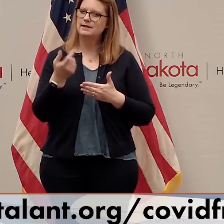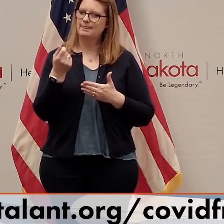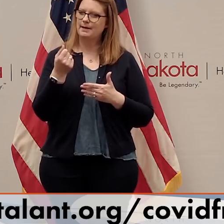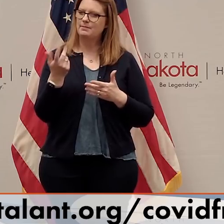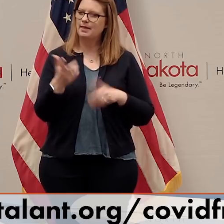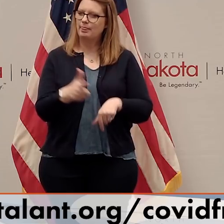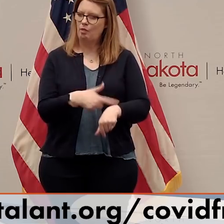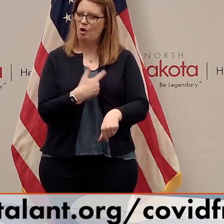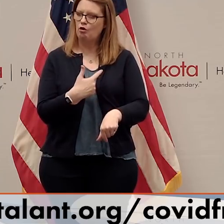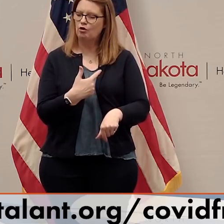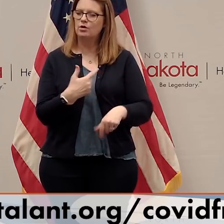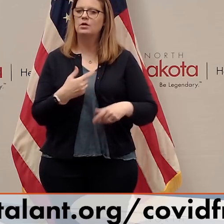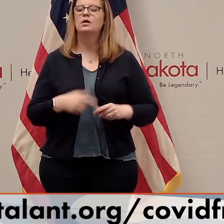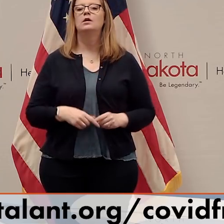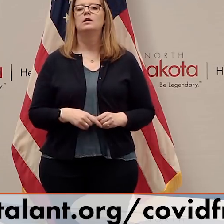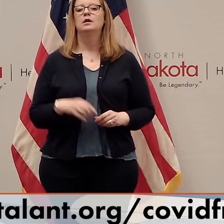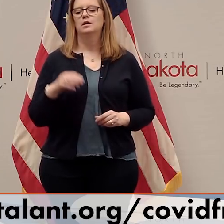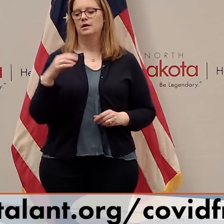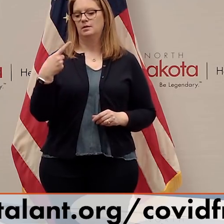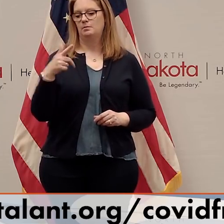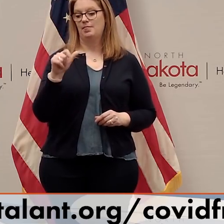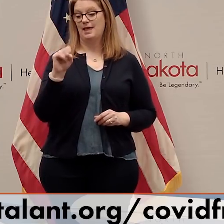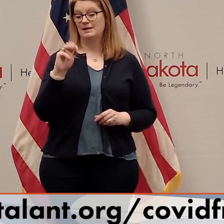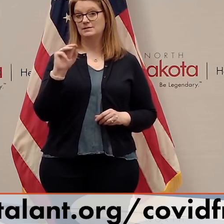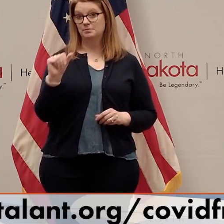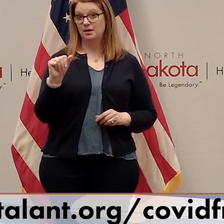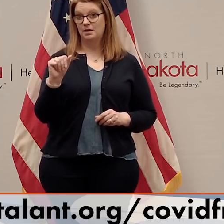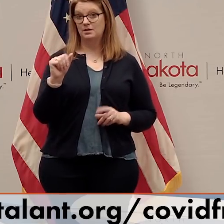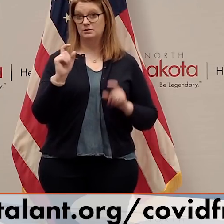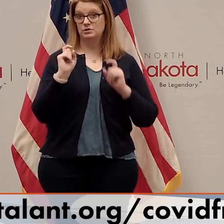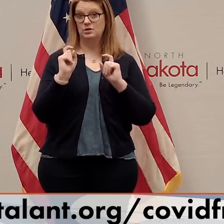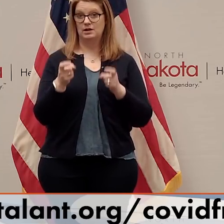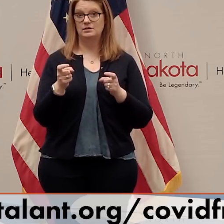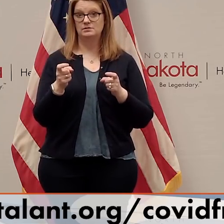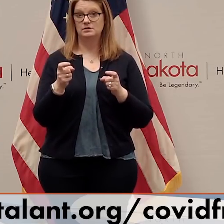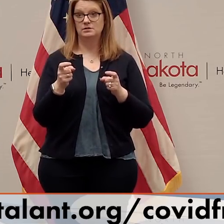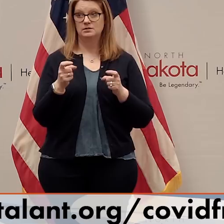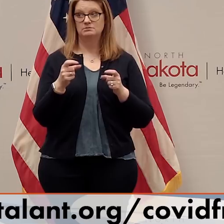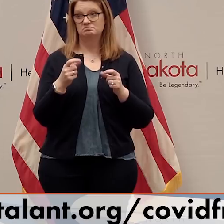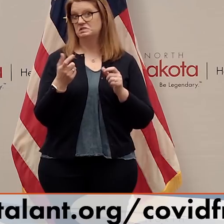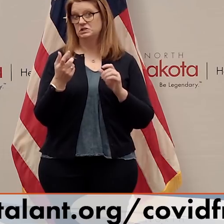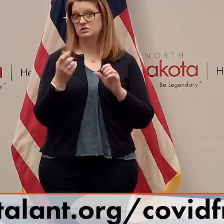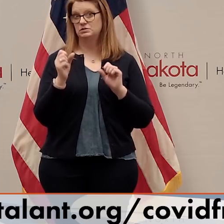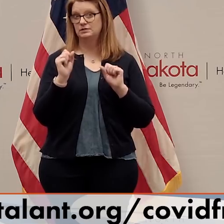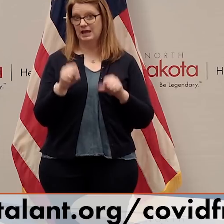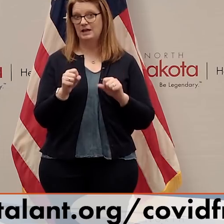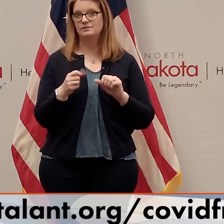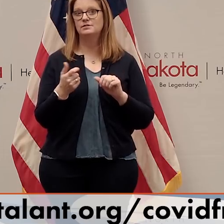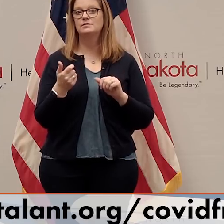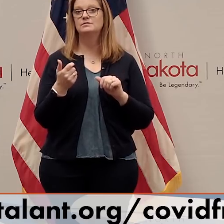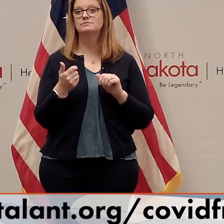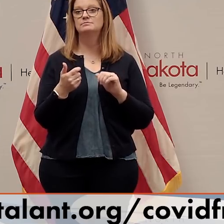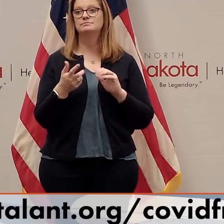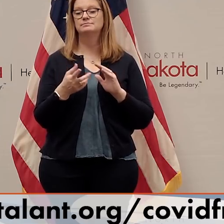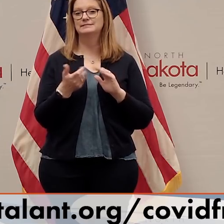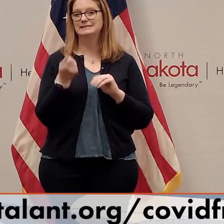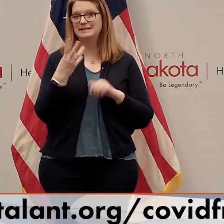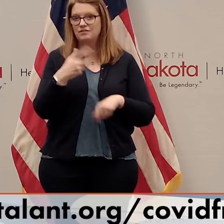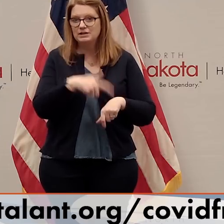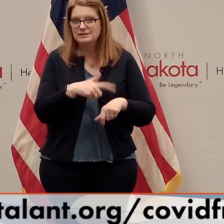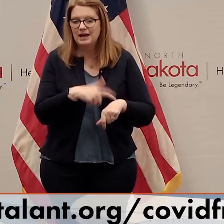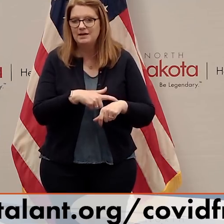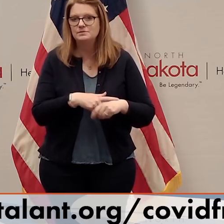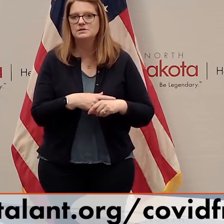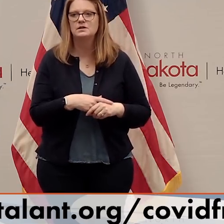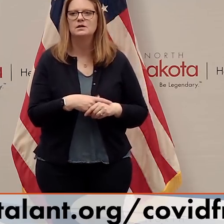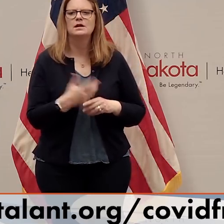and the other neat thing about a plasma donation is you can do it more than once. So every center is different.